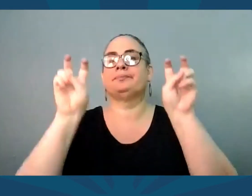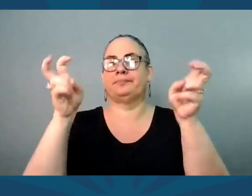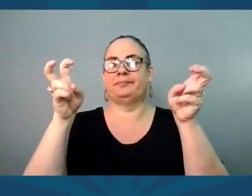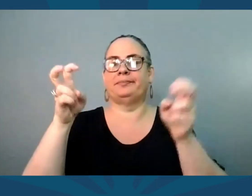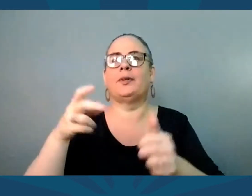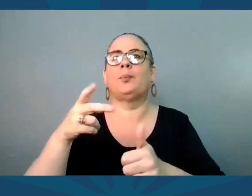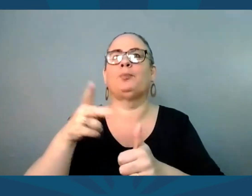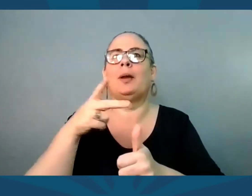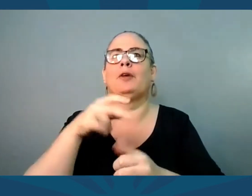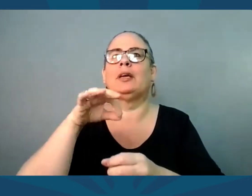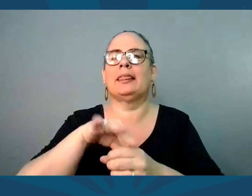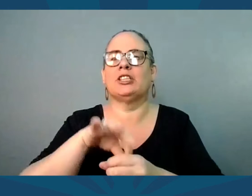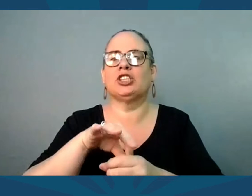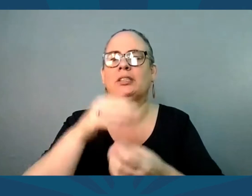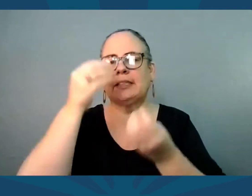What is in this guide?